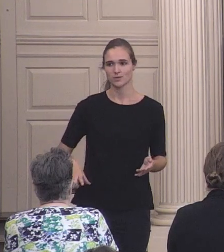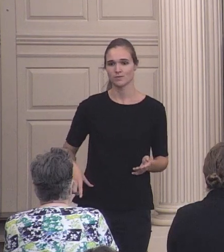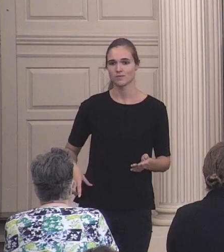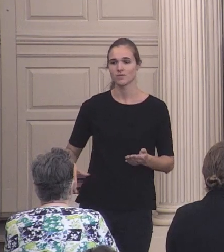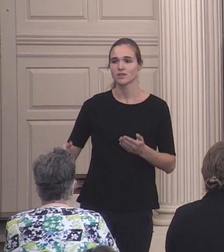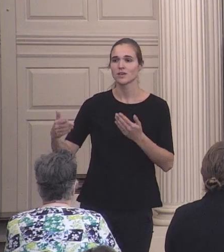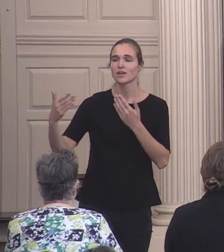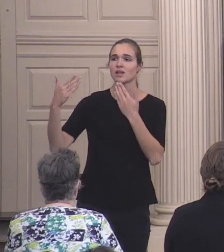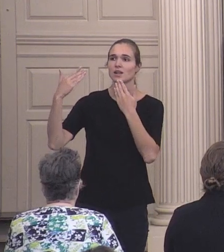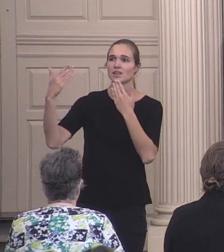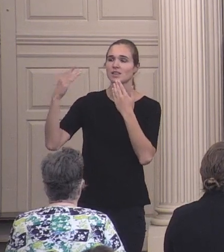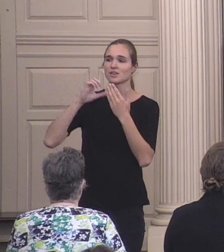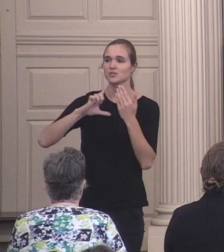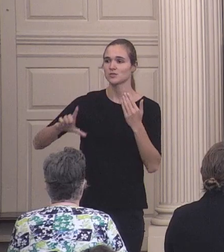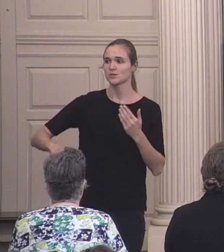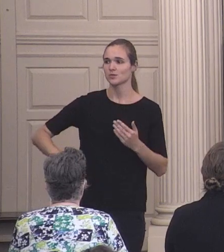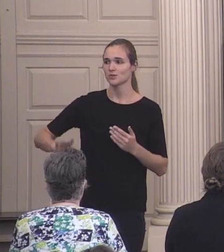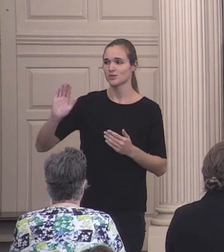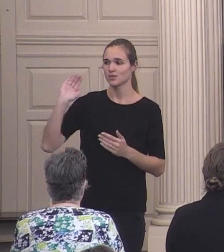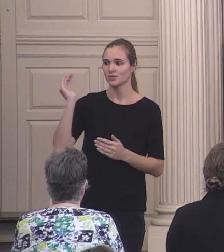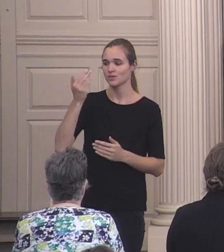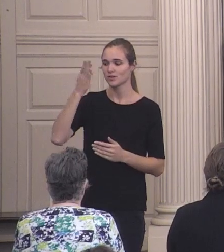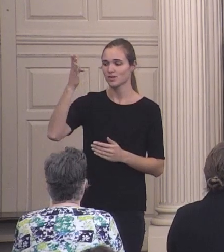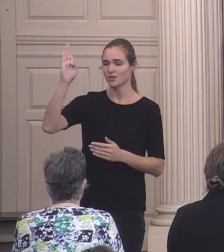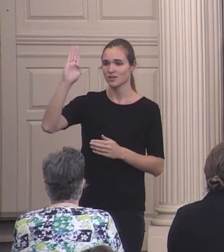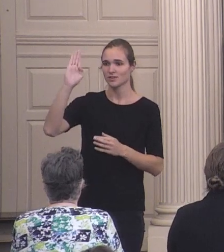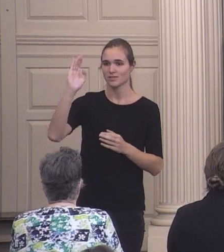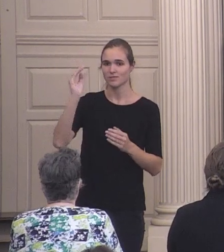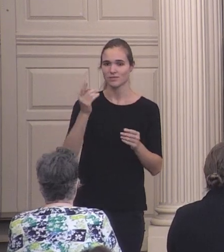Let us give thanks to the Lord our God.